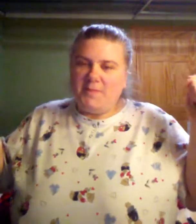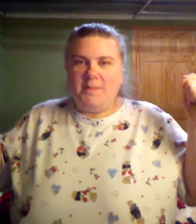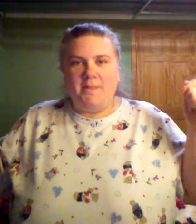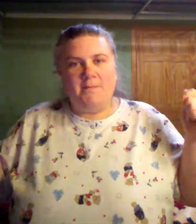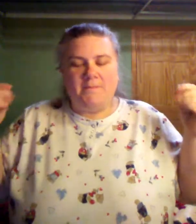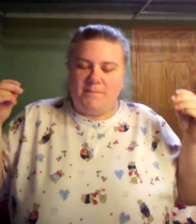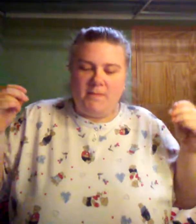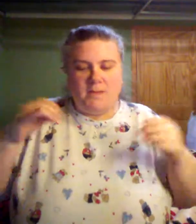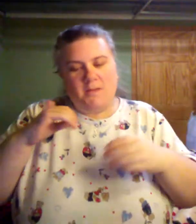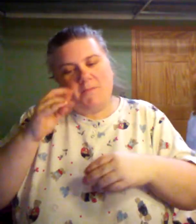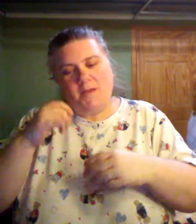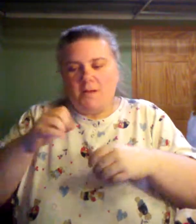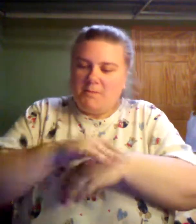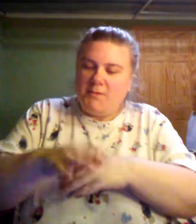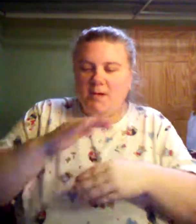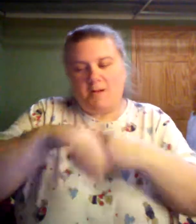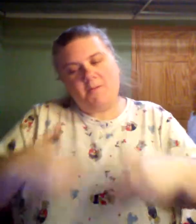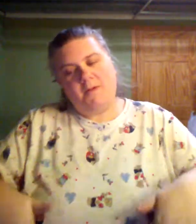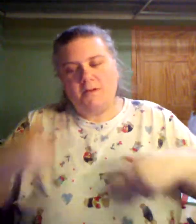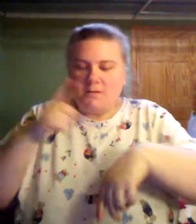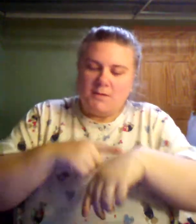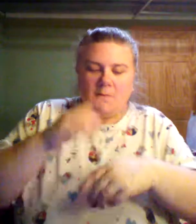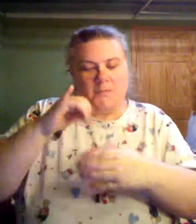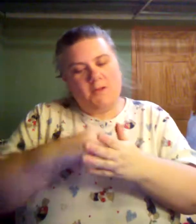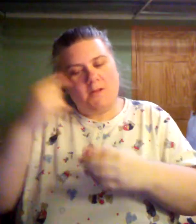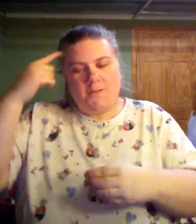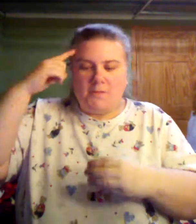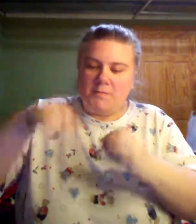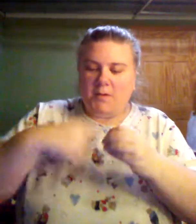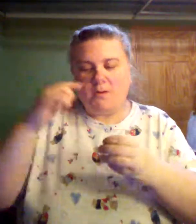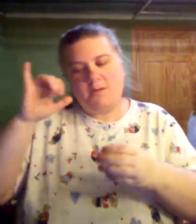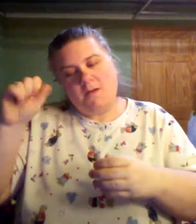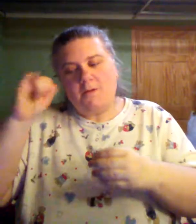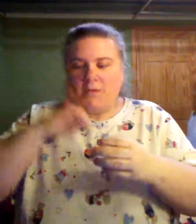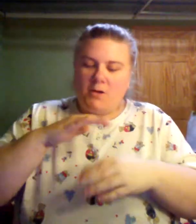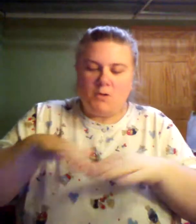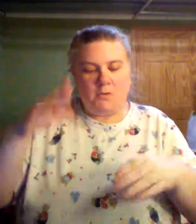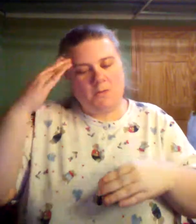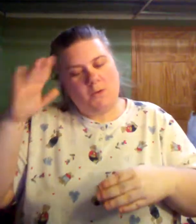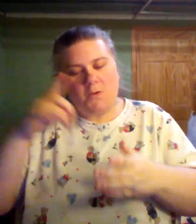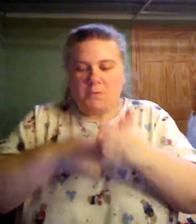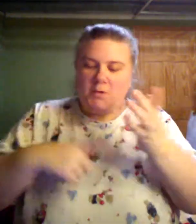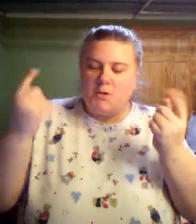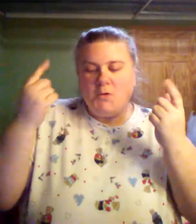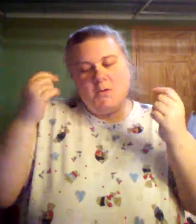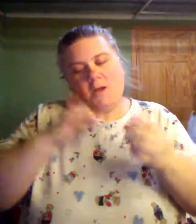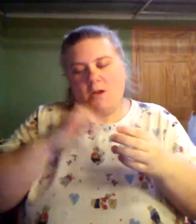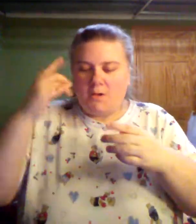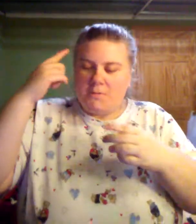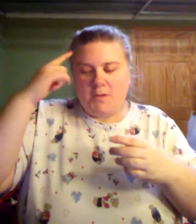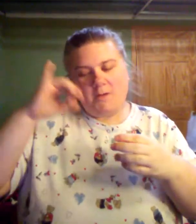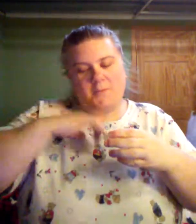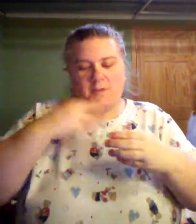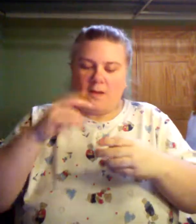I've been spending all my time just thinking about you I don't know where to live, I think I'm